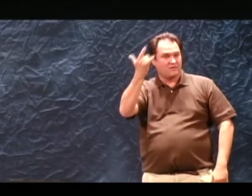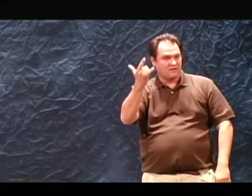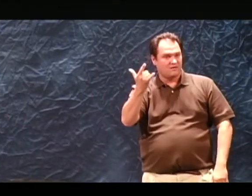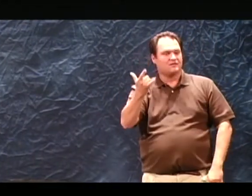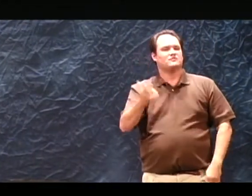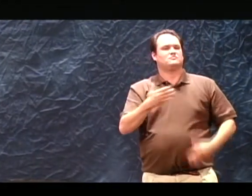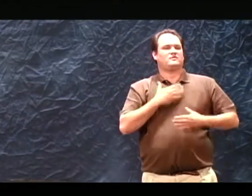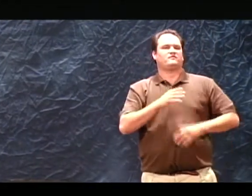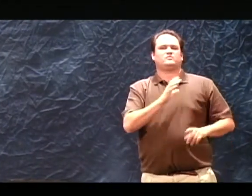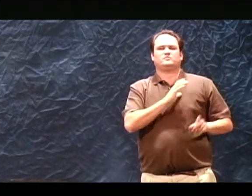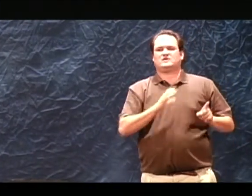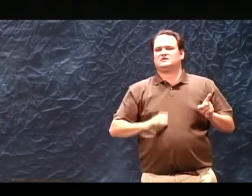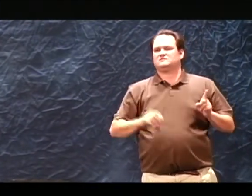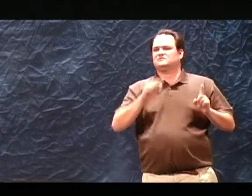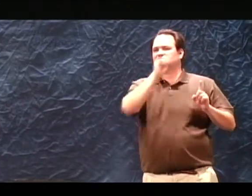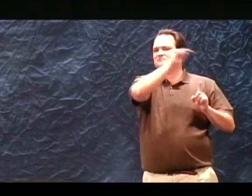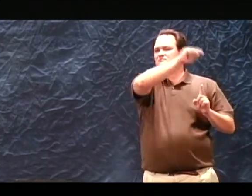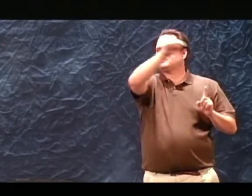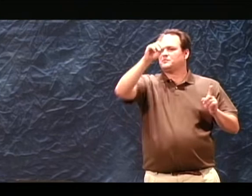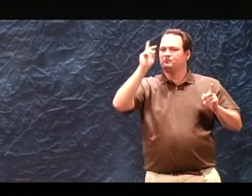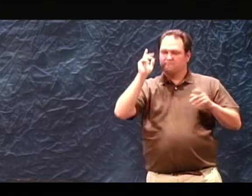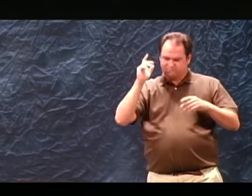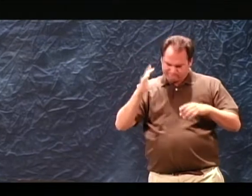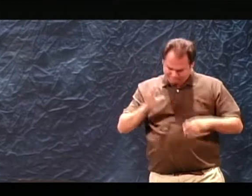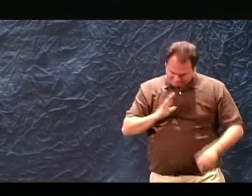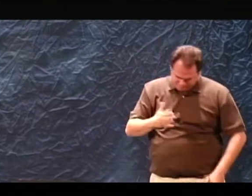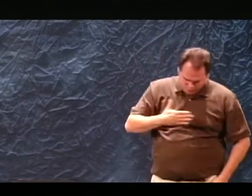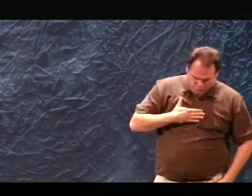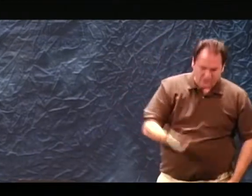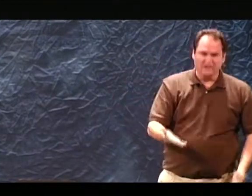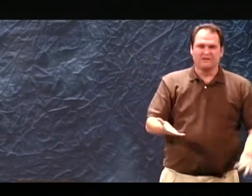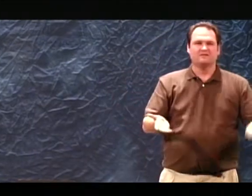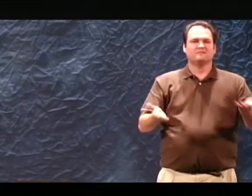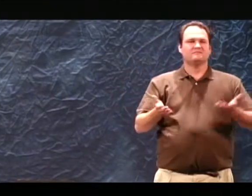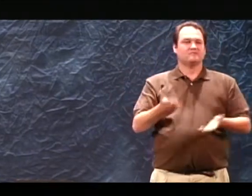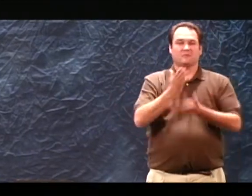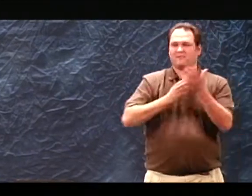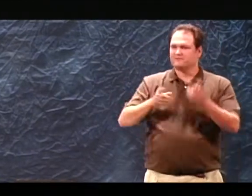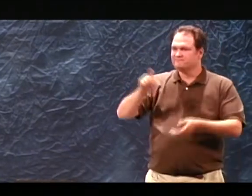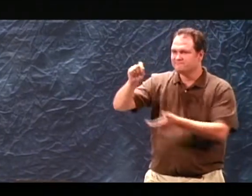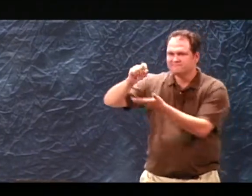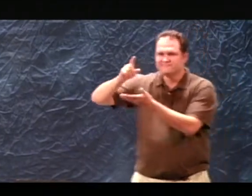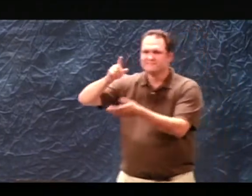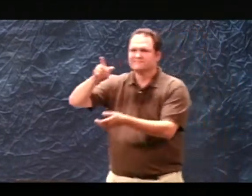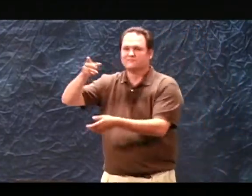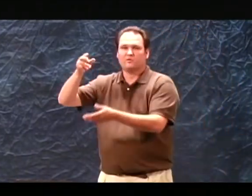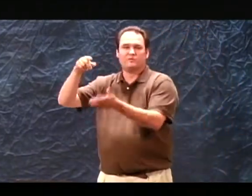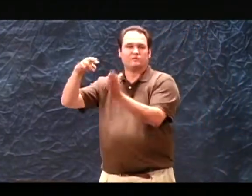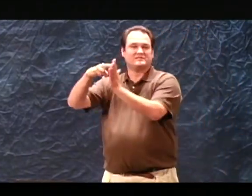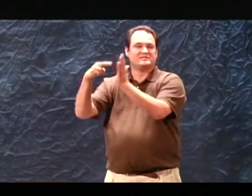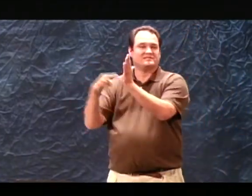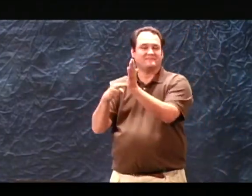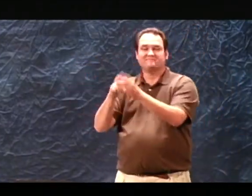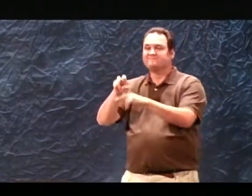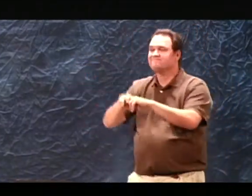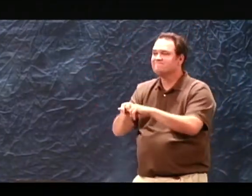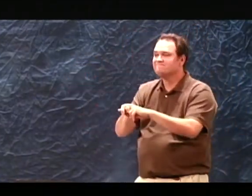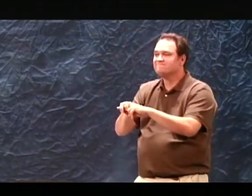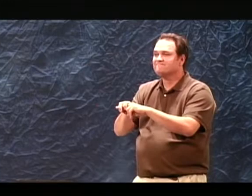teach people taking care of the kids all of them working together as the body of christ each willing to do their